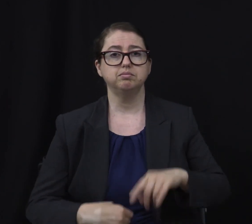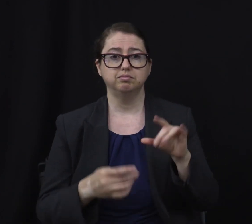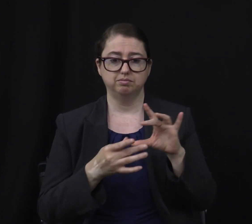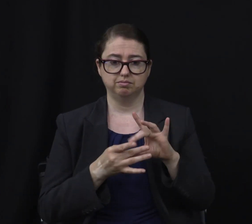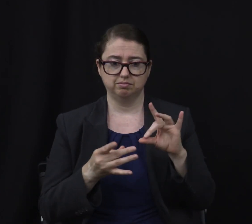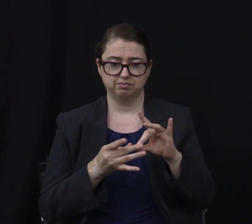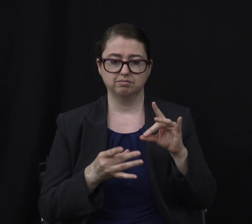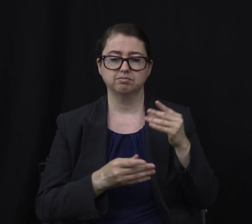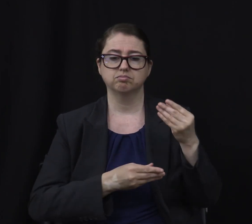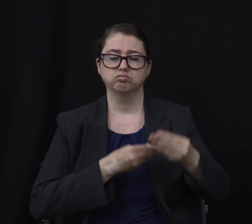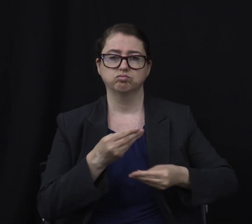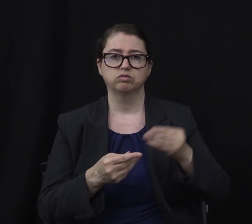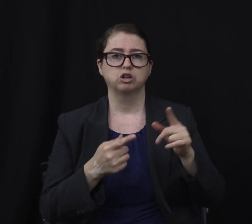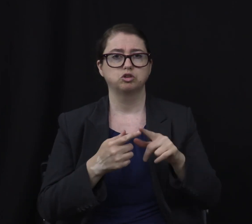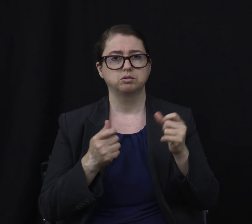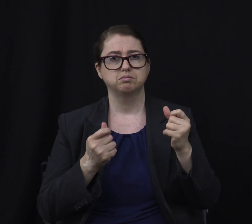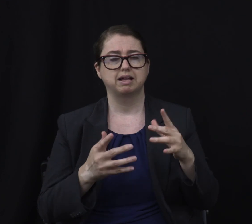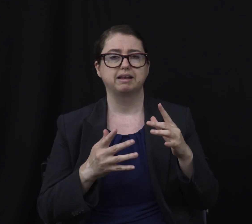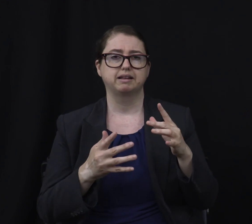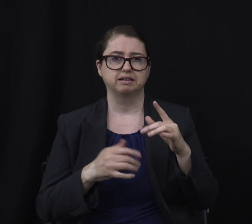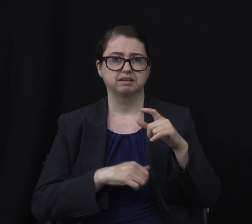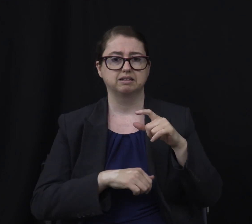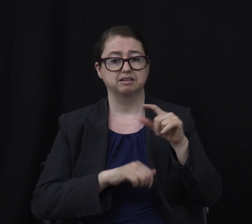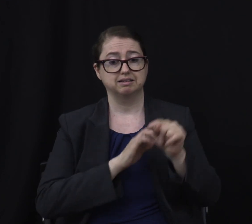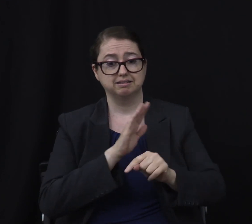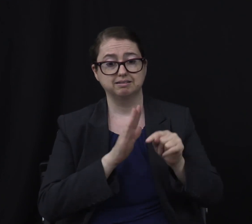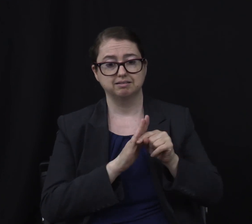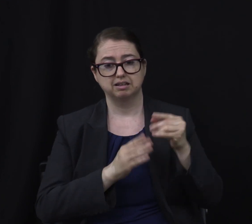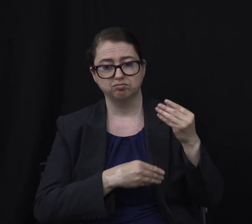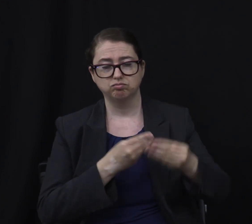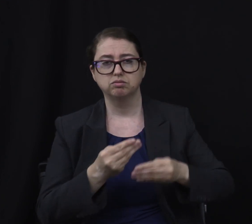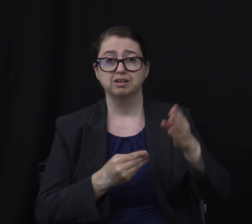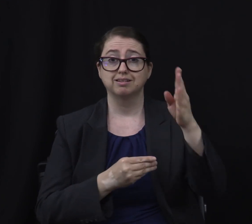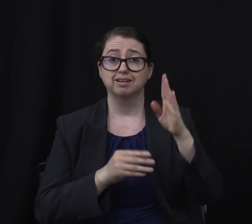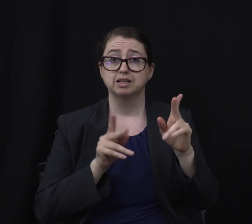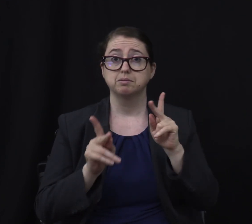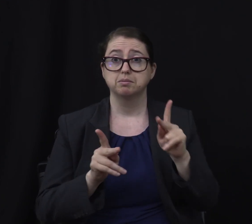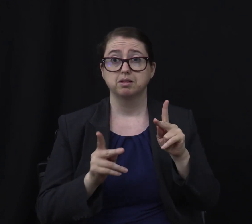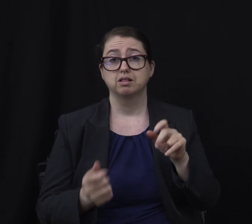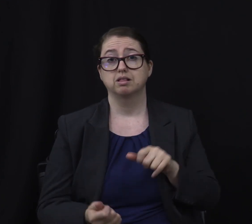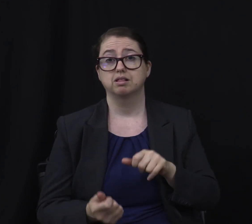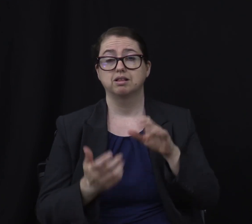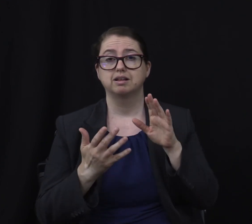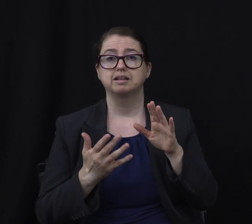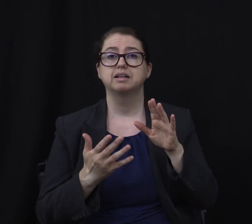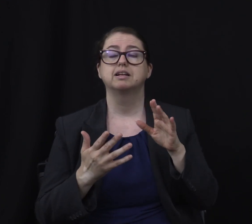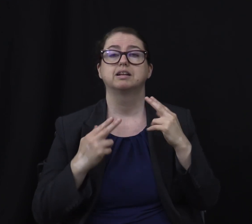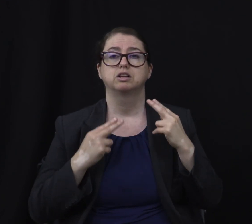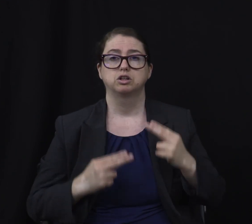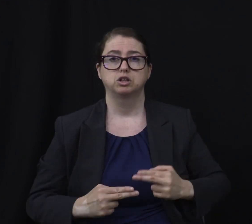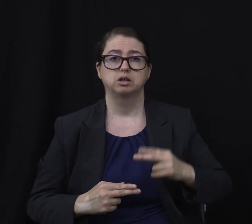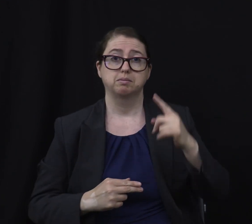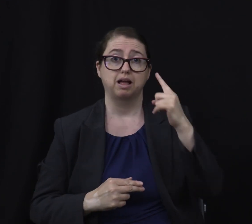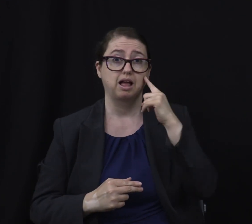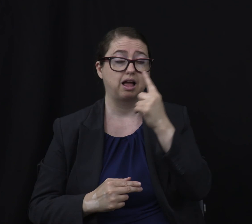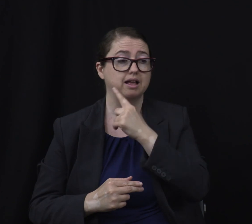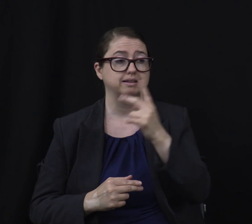ages whenever God's people faced obstacles that human eyes seed as impossible to overcome.